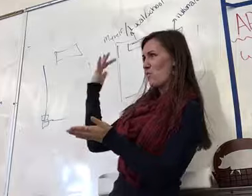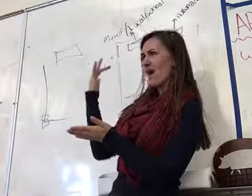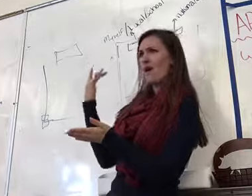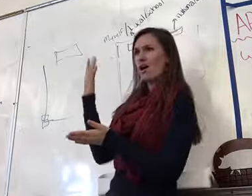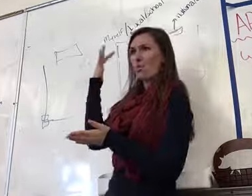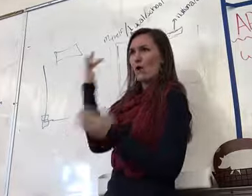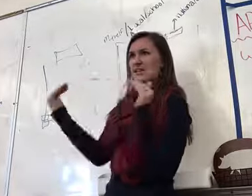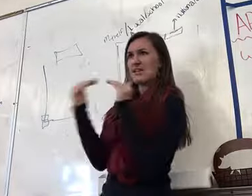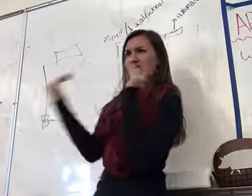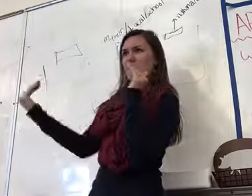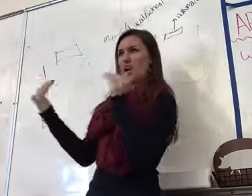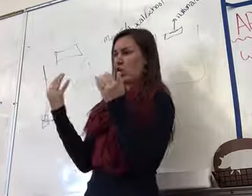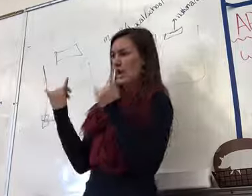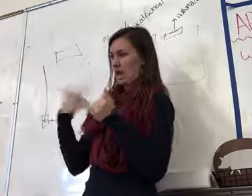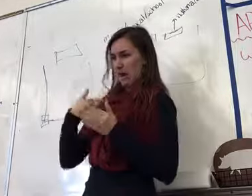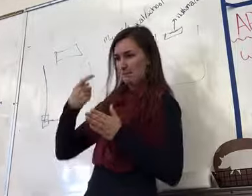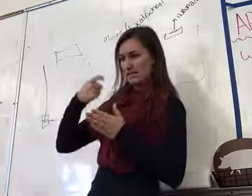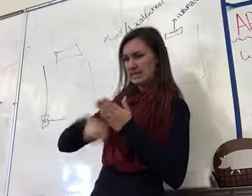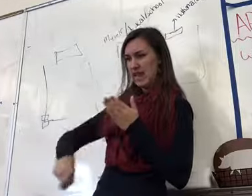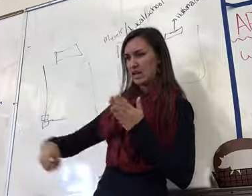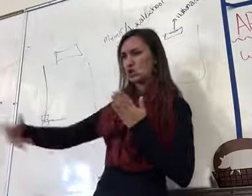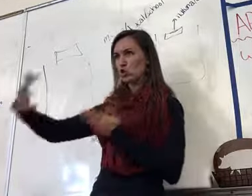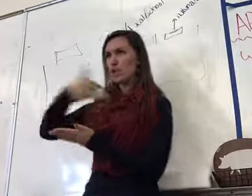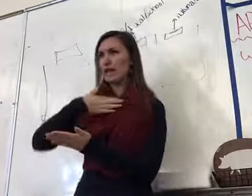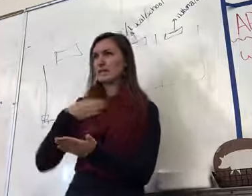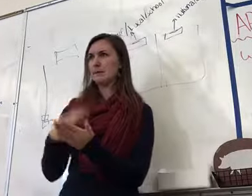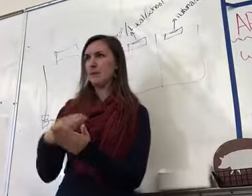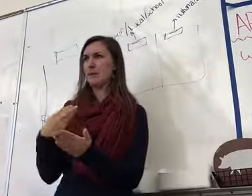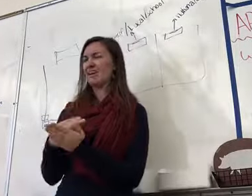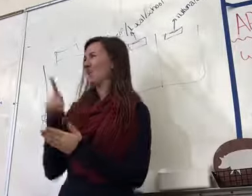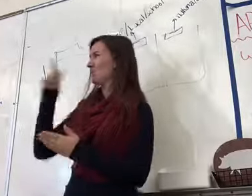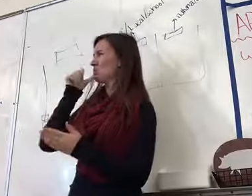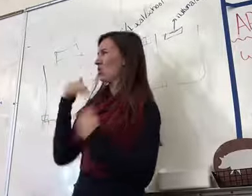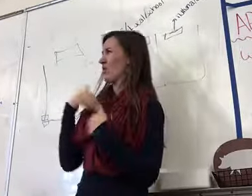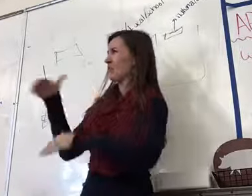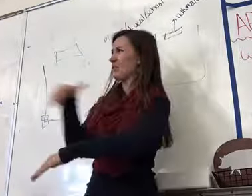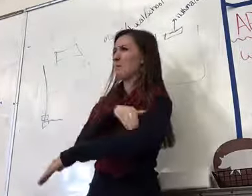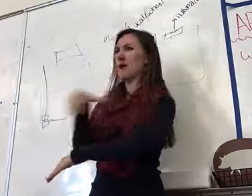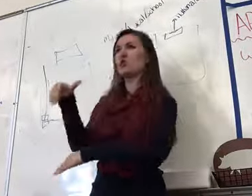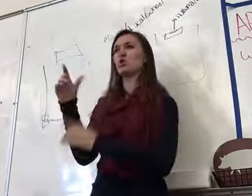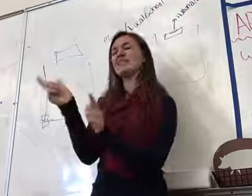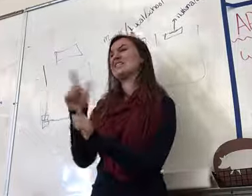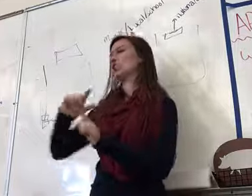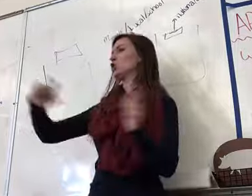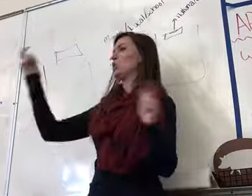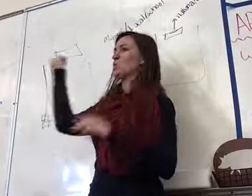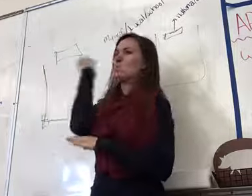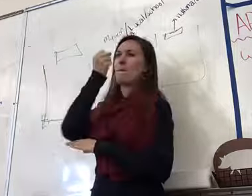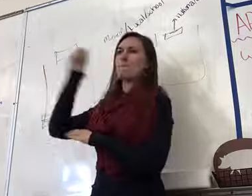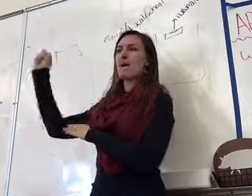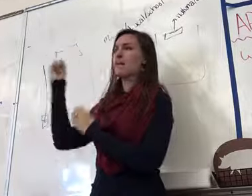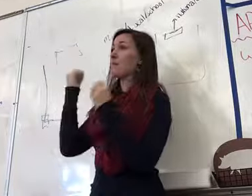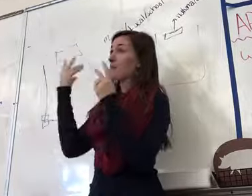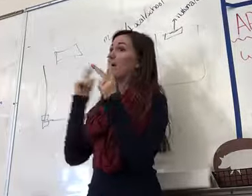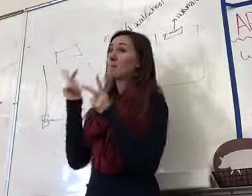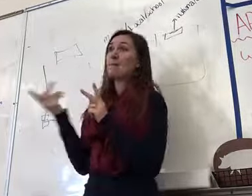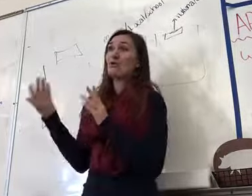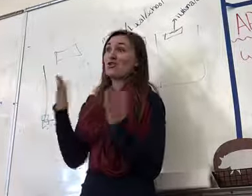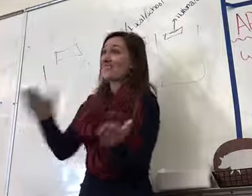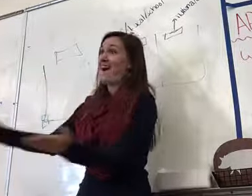have us be taxed? You don't even have that power. So they're going to do a massive rebellion. Bunch of people die. Everything's in